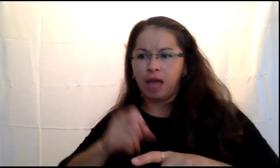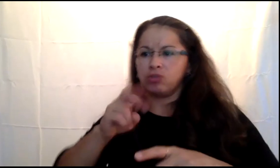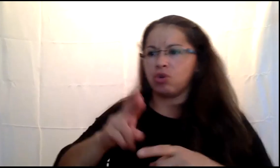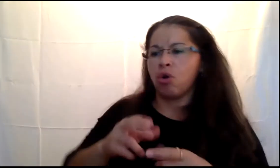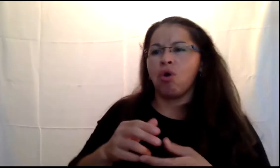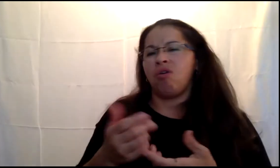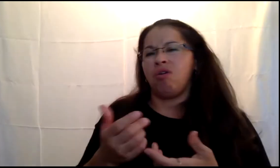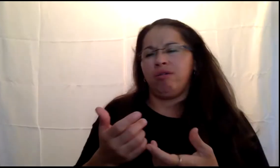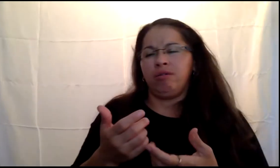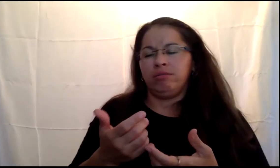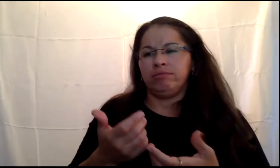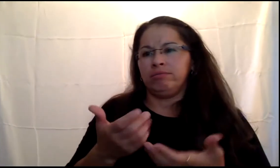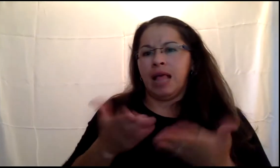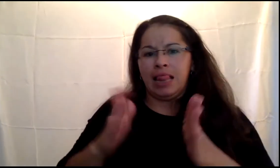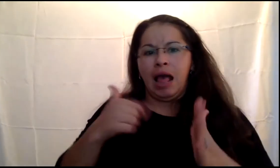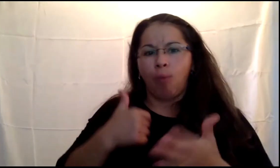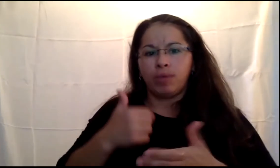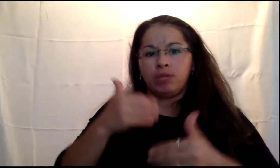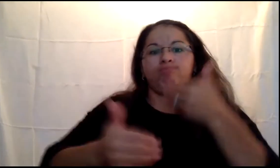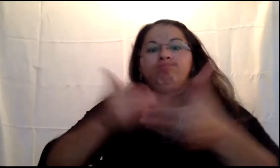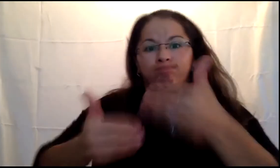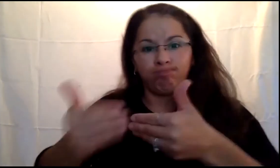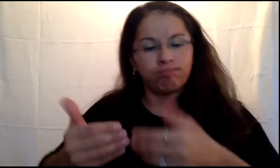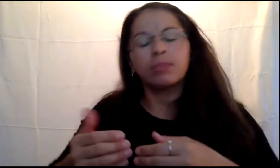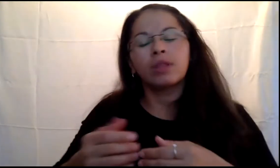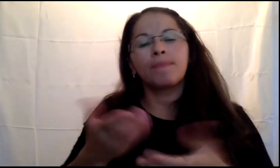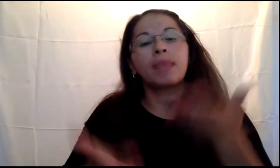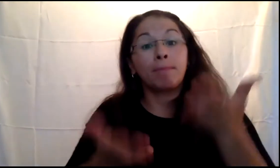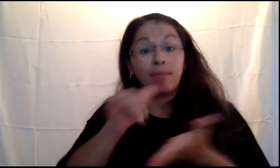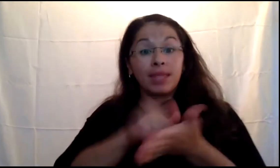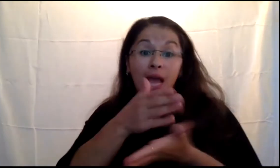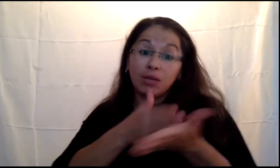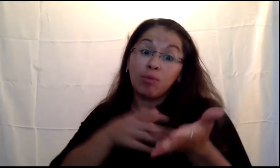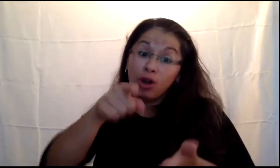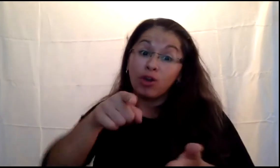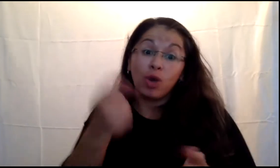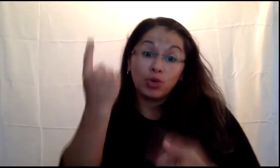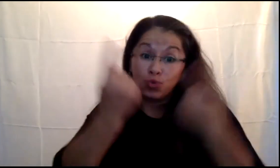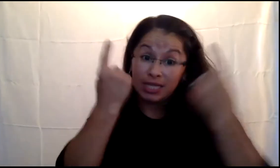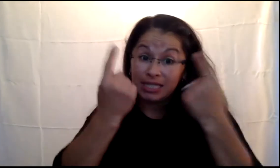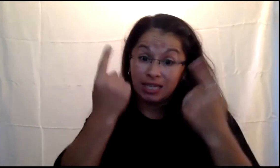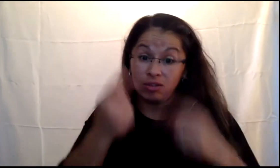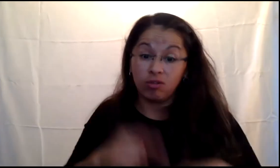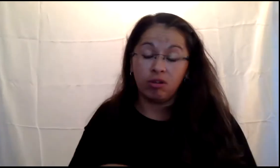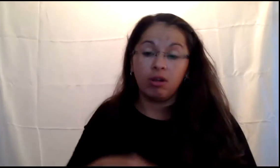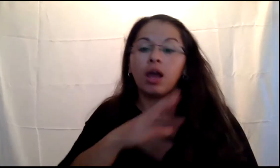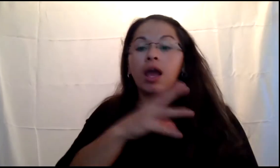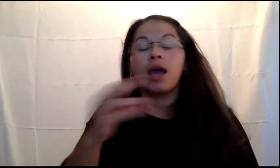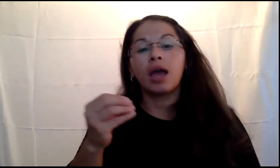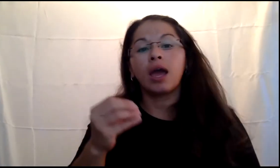that. So maybe that's part of the factors you consider. And I think, looking at what was referred to as a lockdown